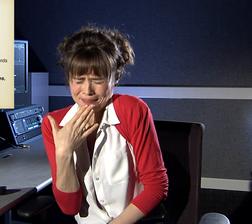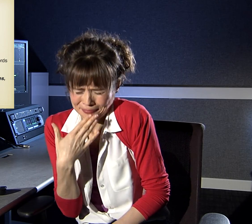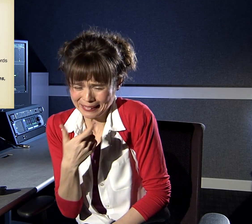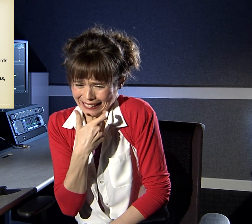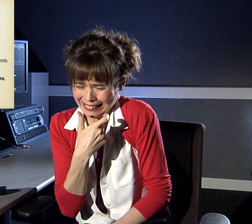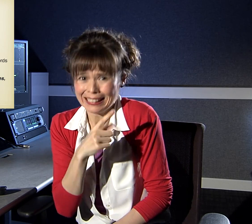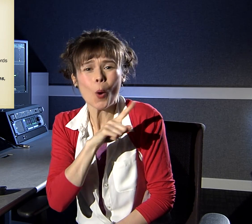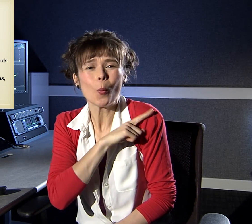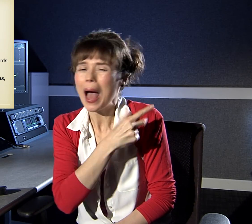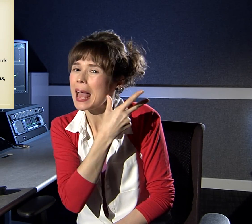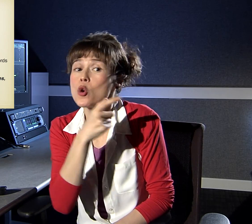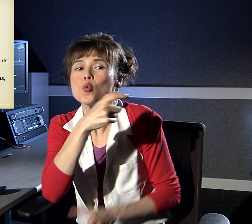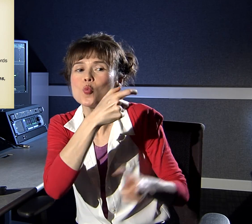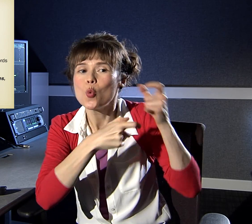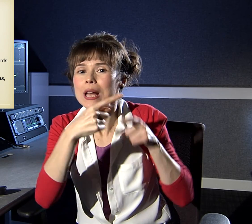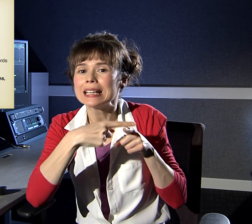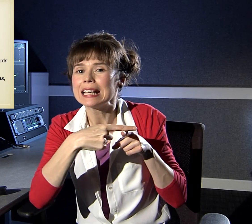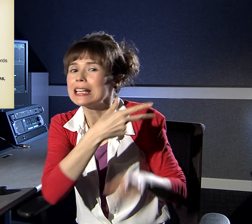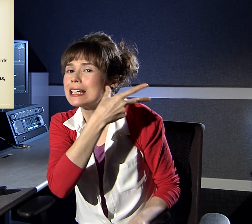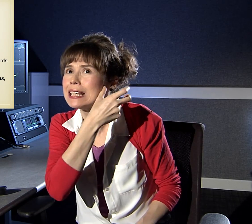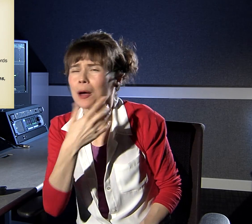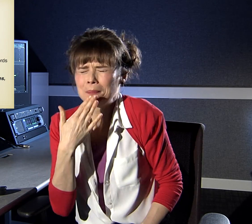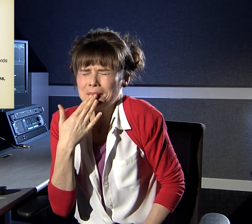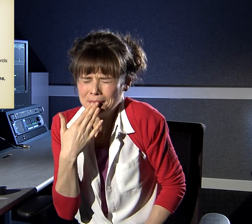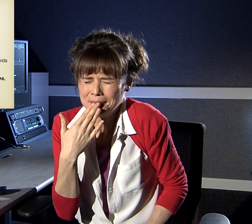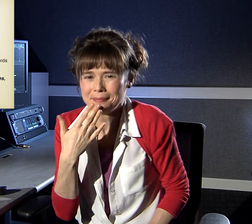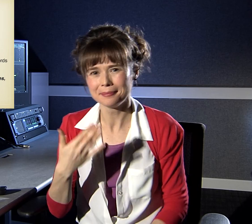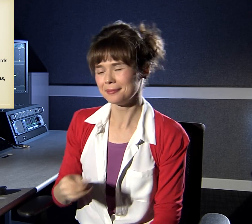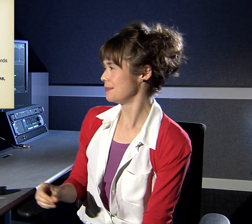Princess Catherine is finding the pronunciation of some of the English words very funny.